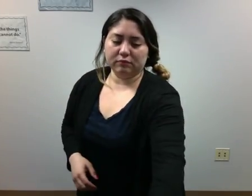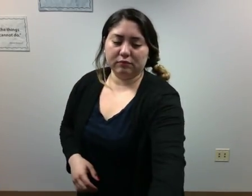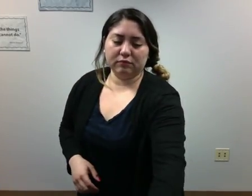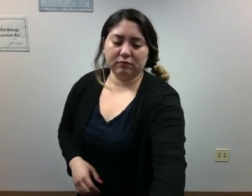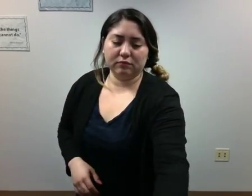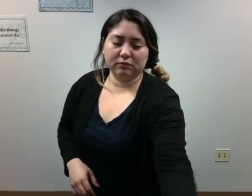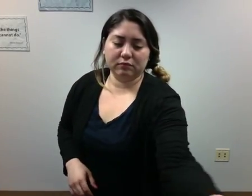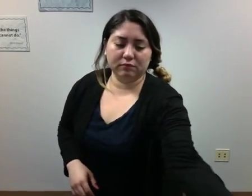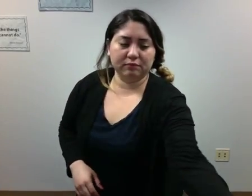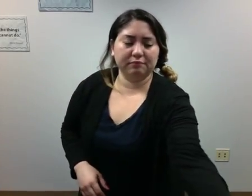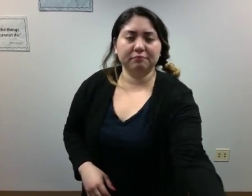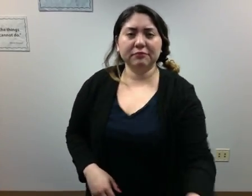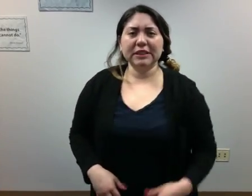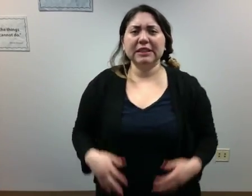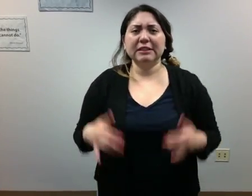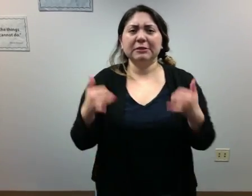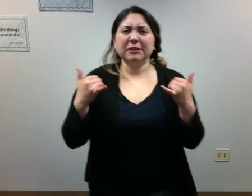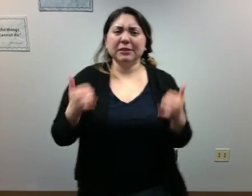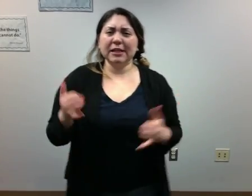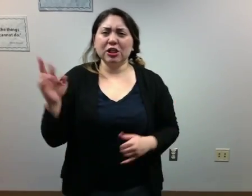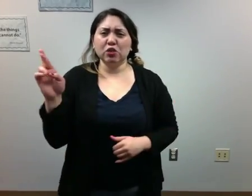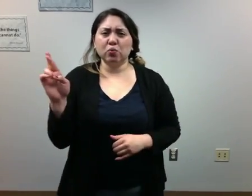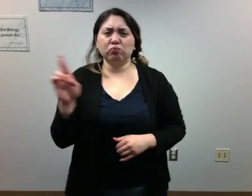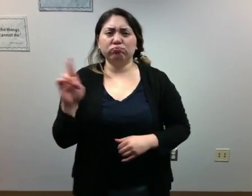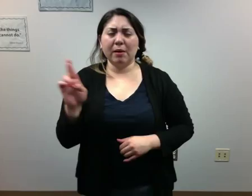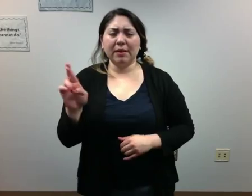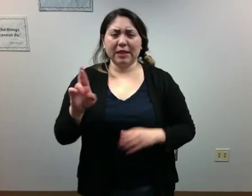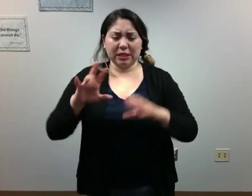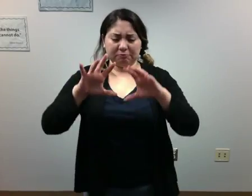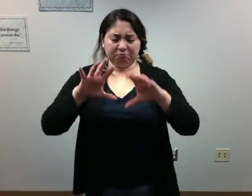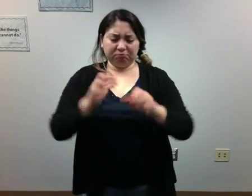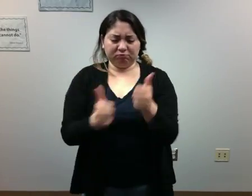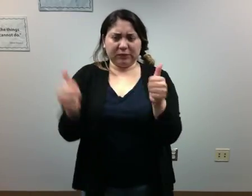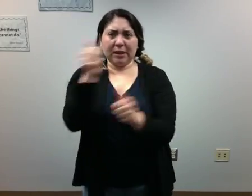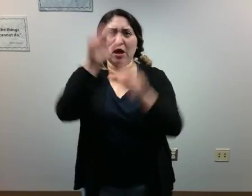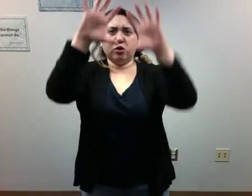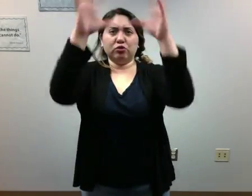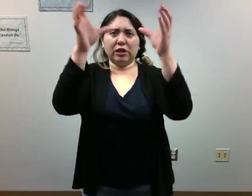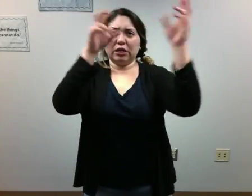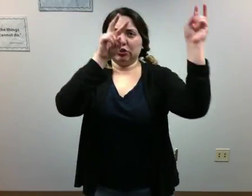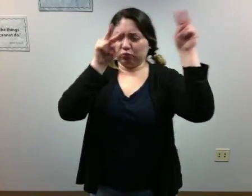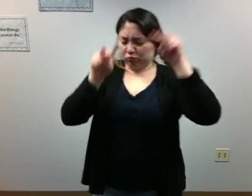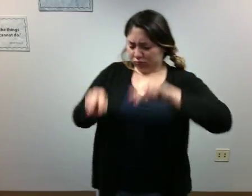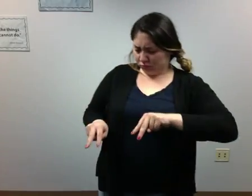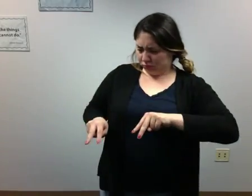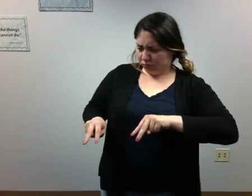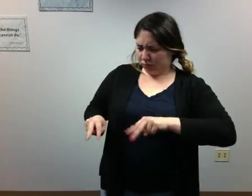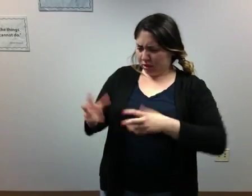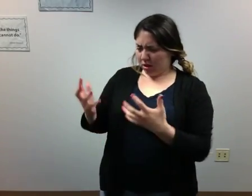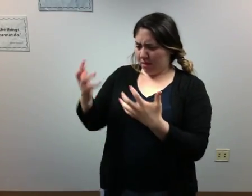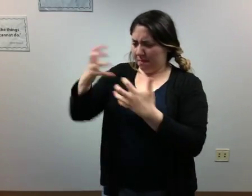This Republican administration treats us as if we were pieces of a puzzle that can't fit